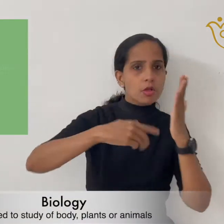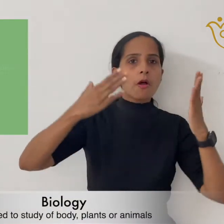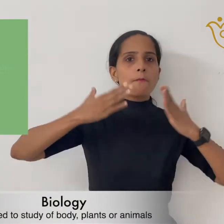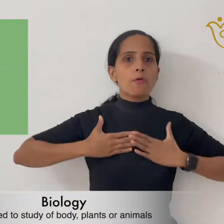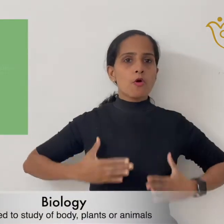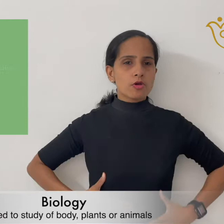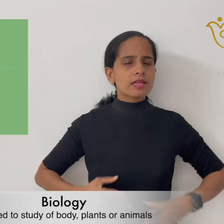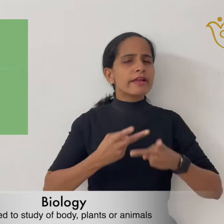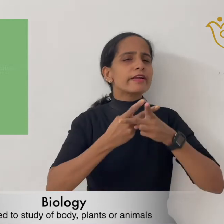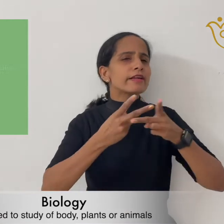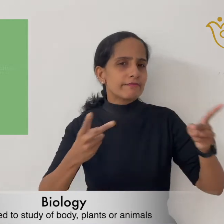biology,